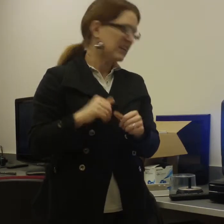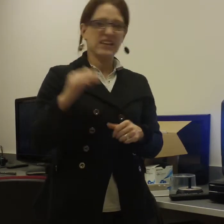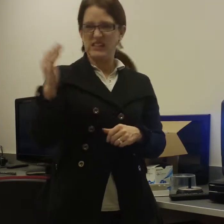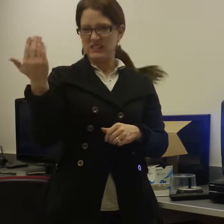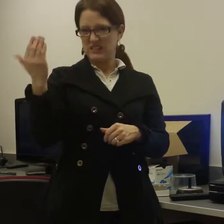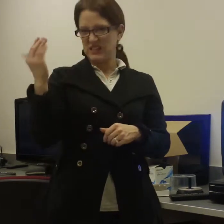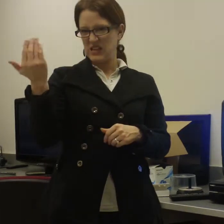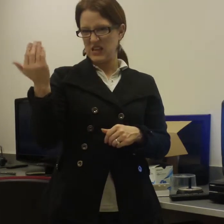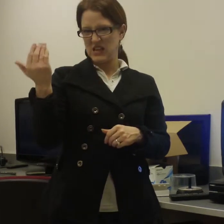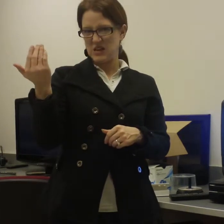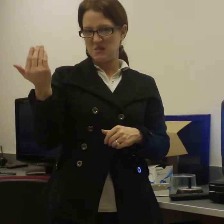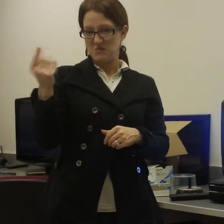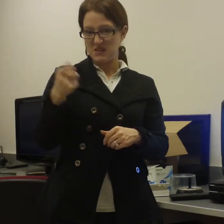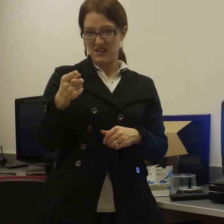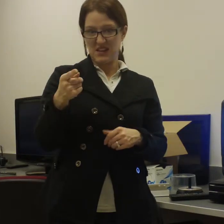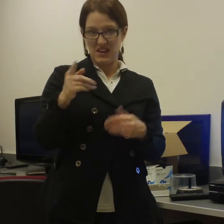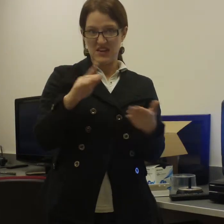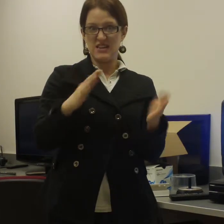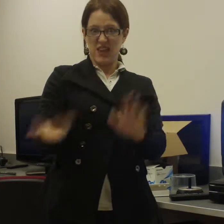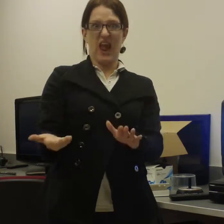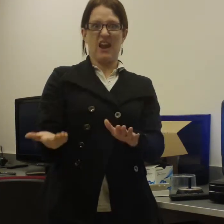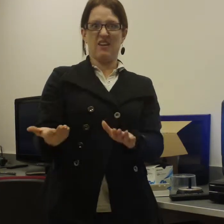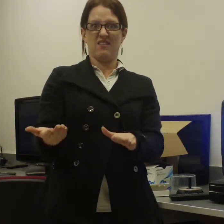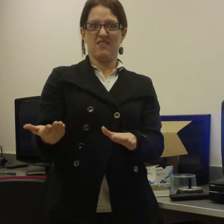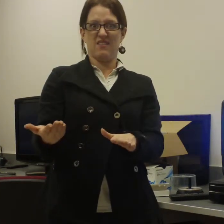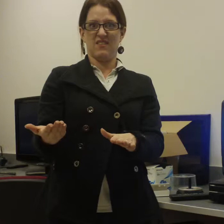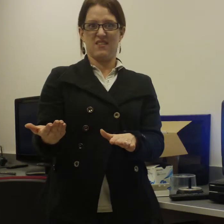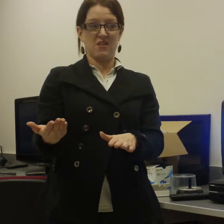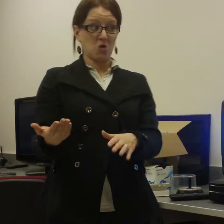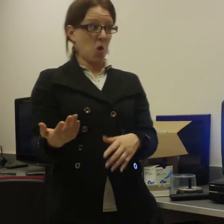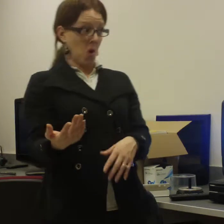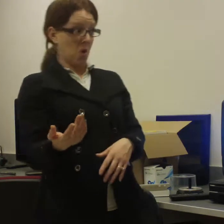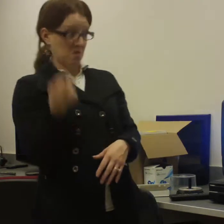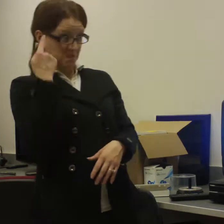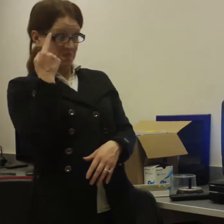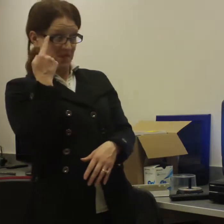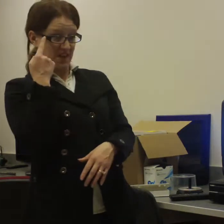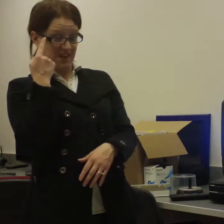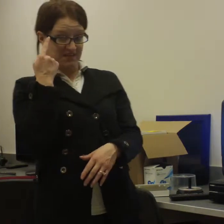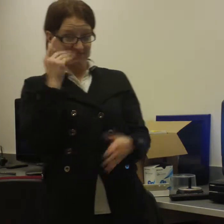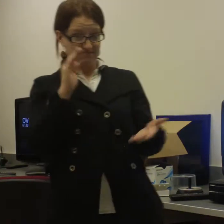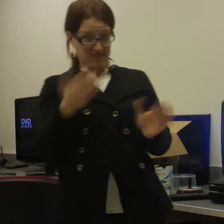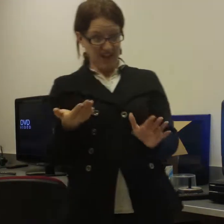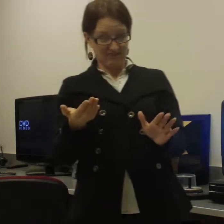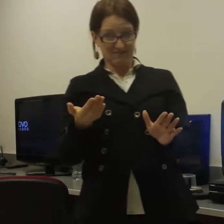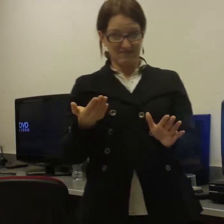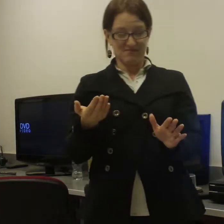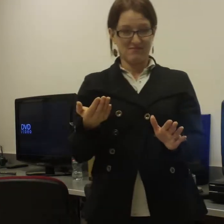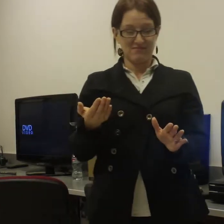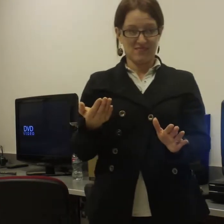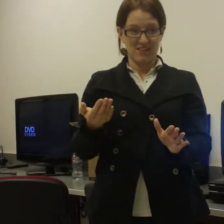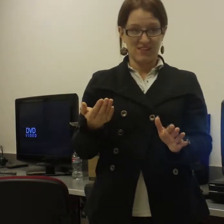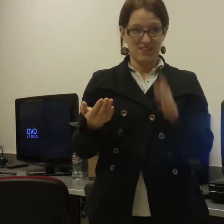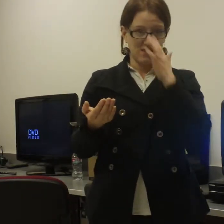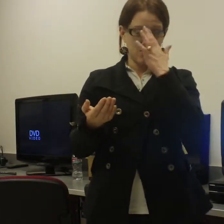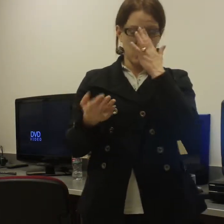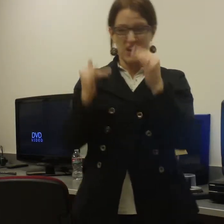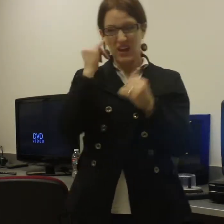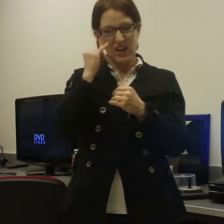Okay, so you're saying he's dead. All right, now the people that have not read, okay, the people that have not read this yet, so there's going to be a majority